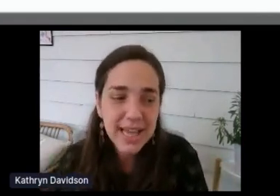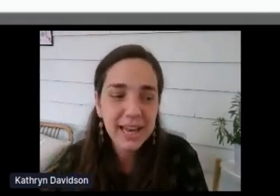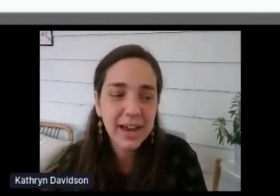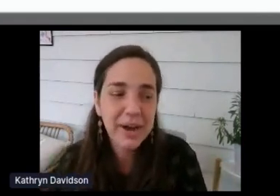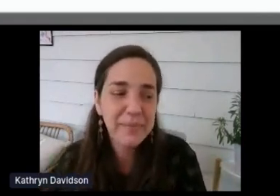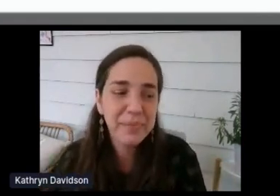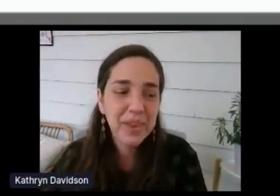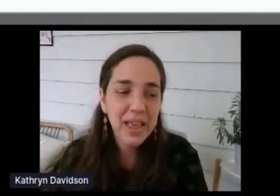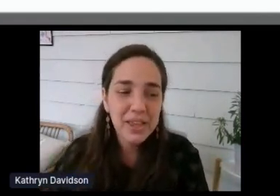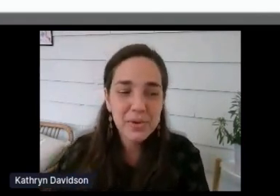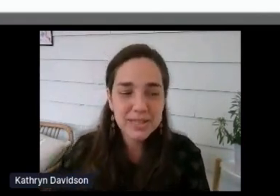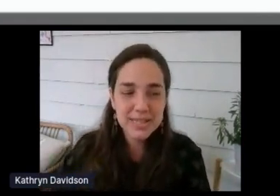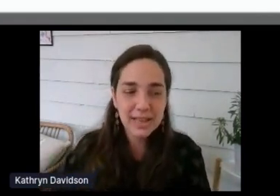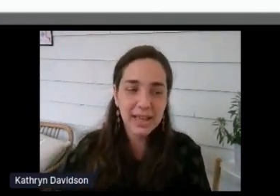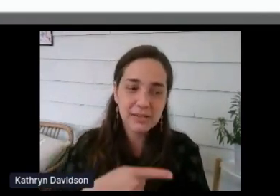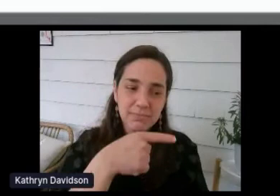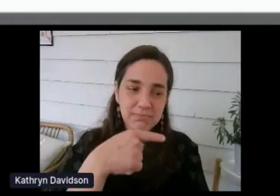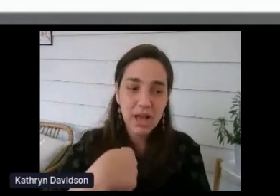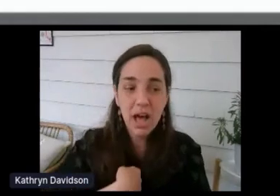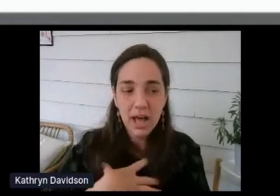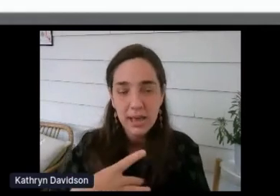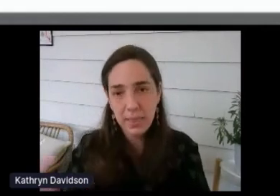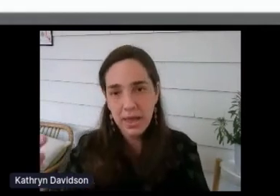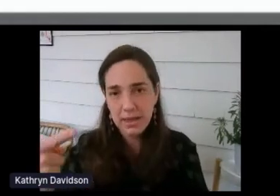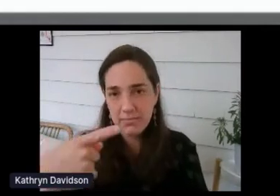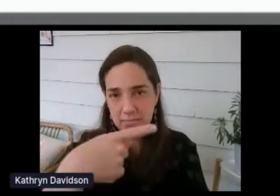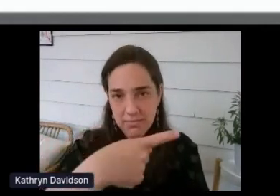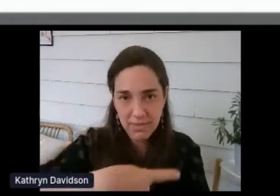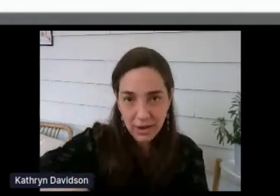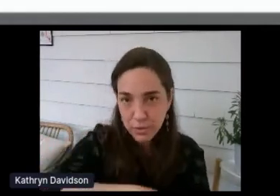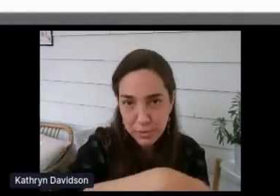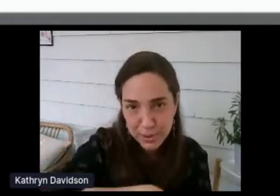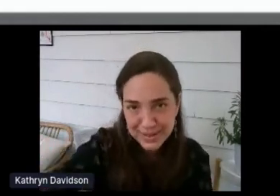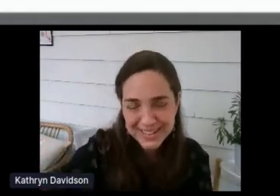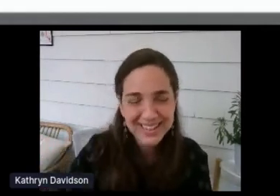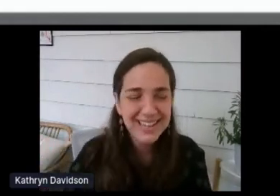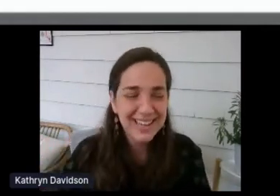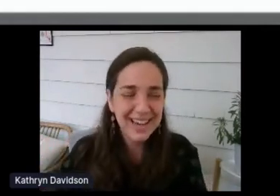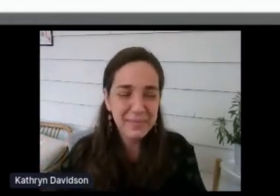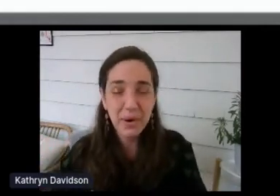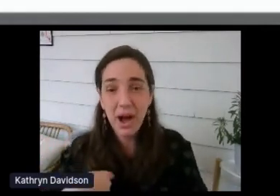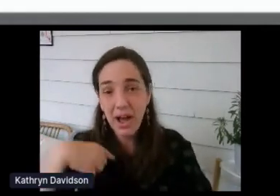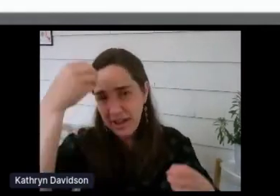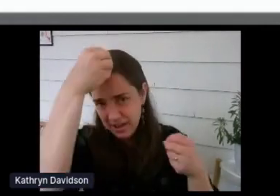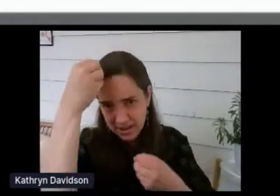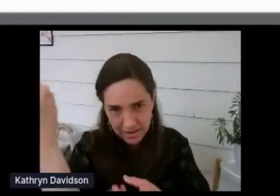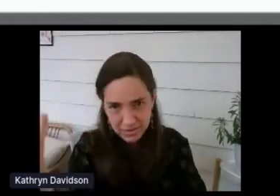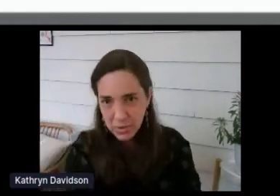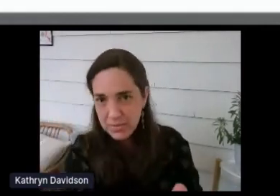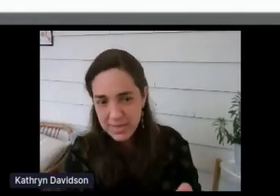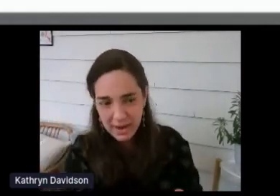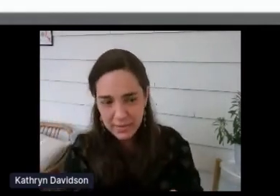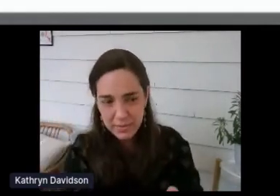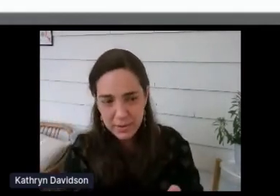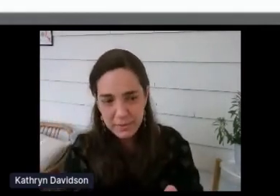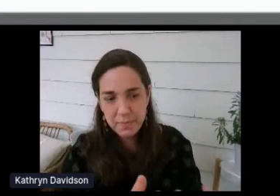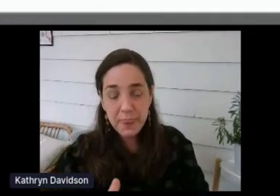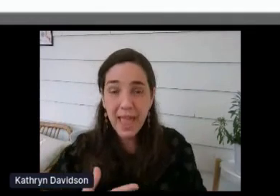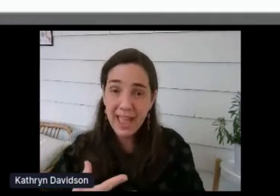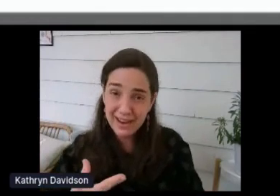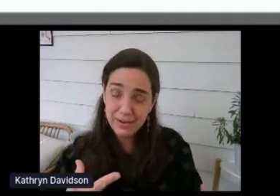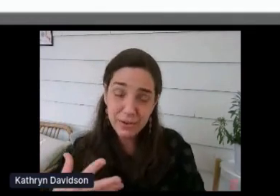see is that you can say like, I like that group, I inform that